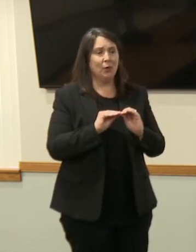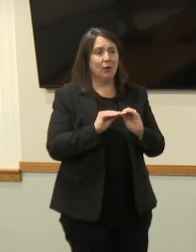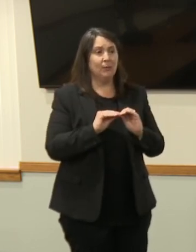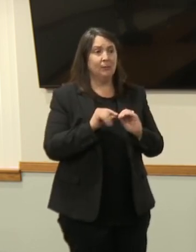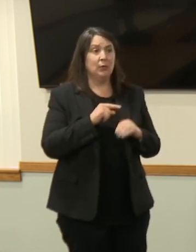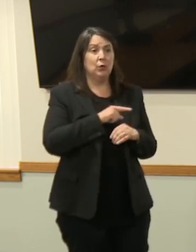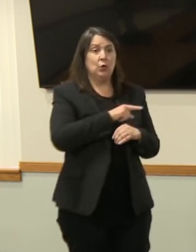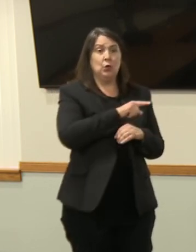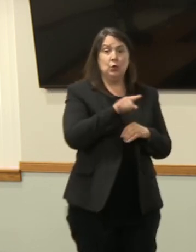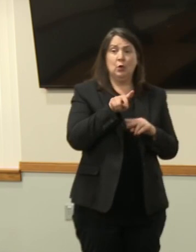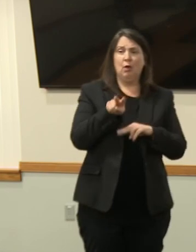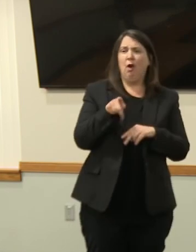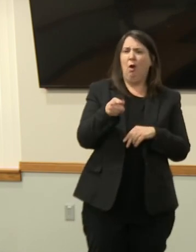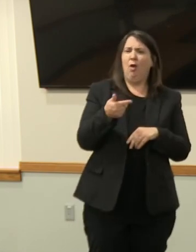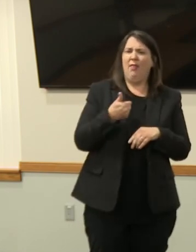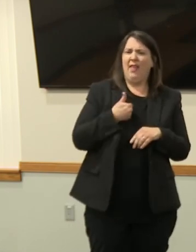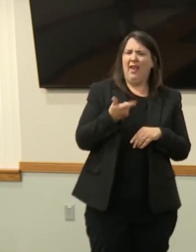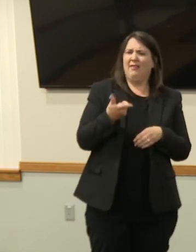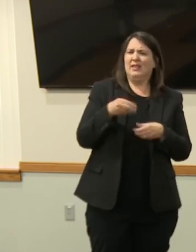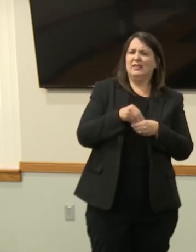a comorbidity,